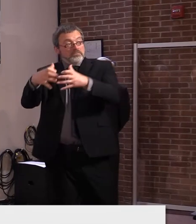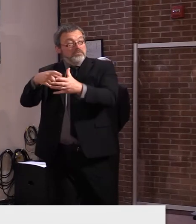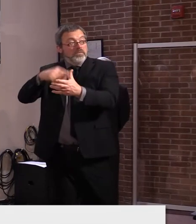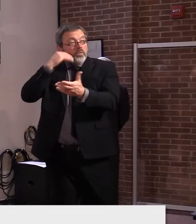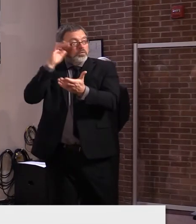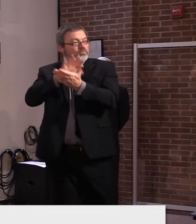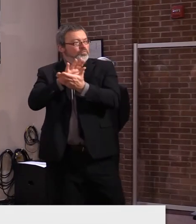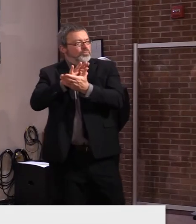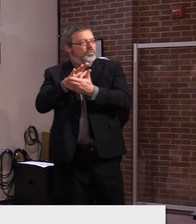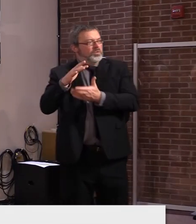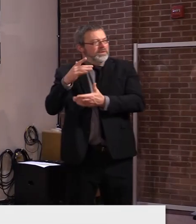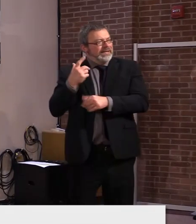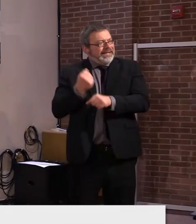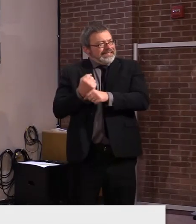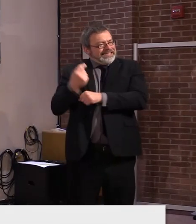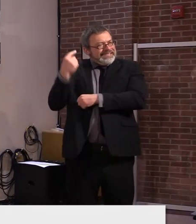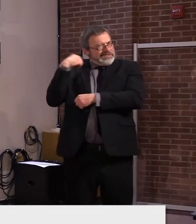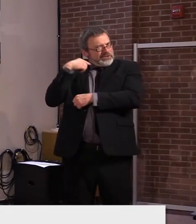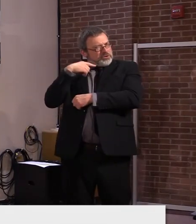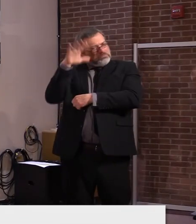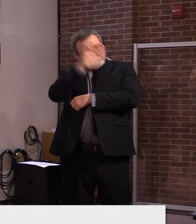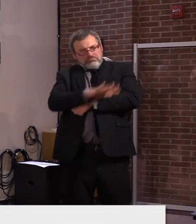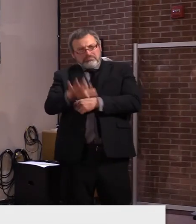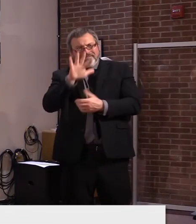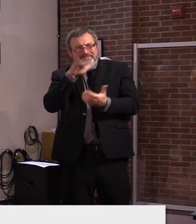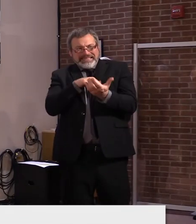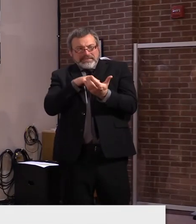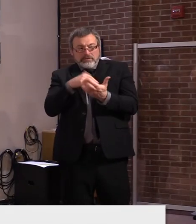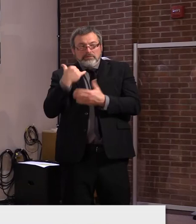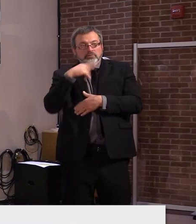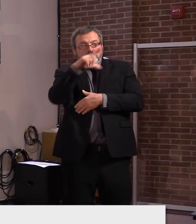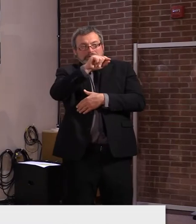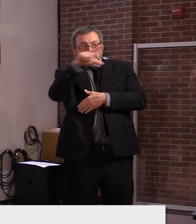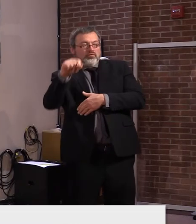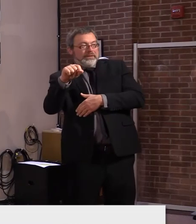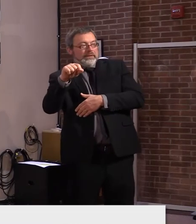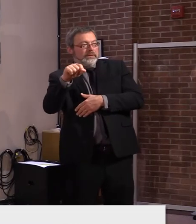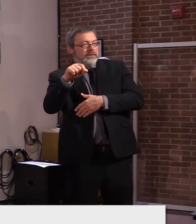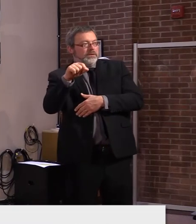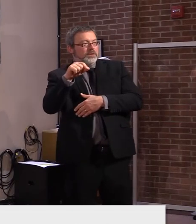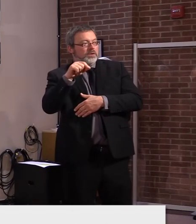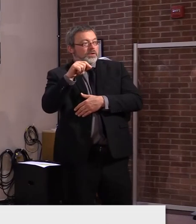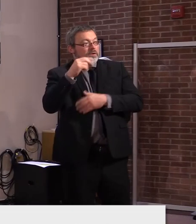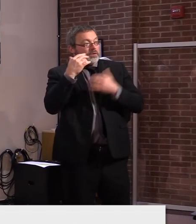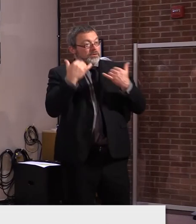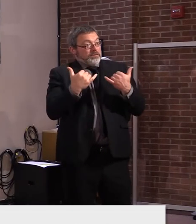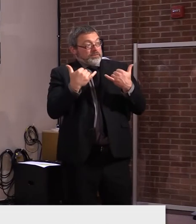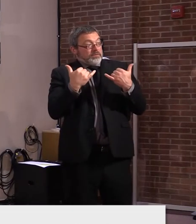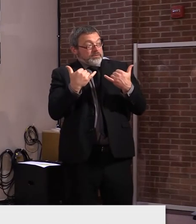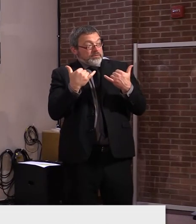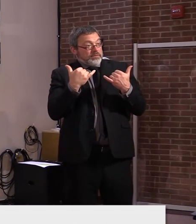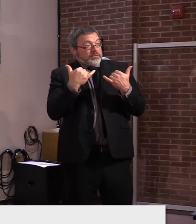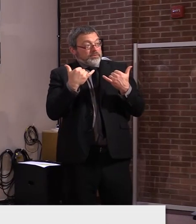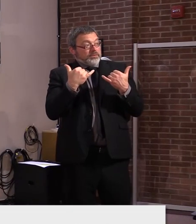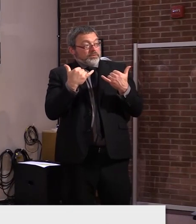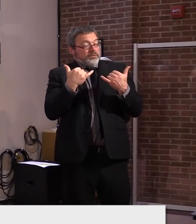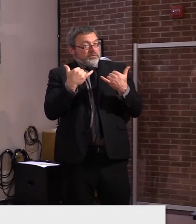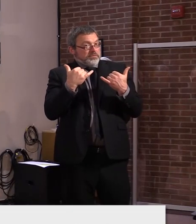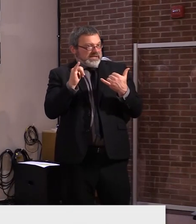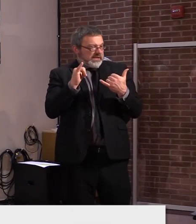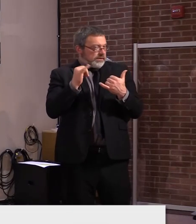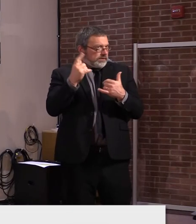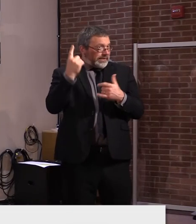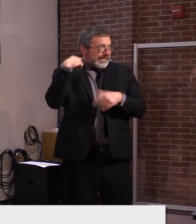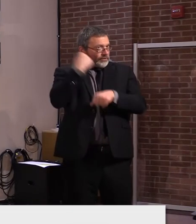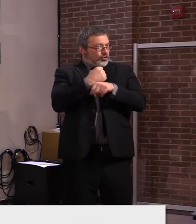about 5,000 homeschoolers, which was approximately double of what we would normally see. This year it's far less. It's more like